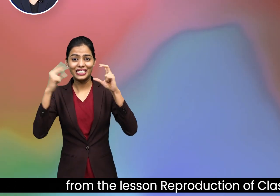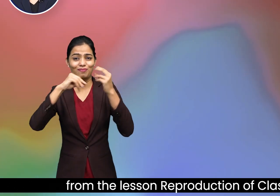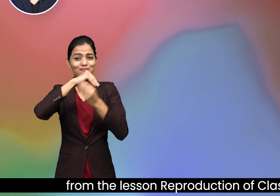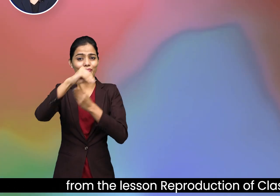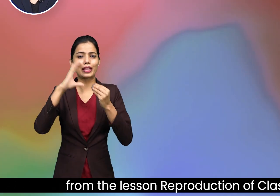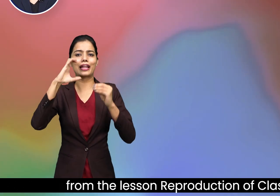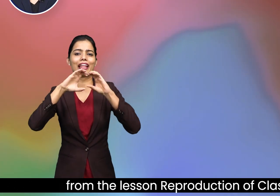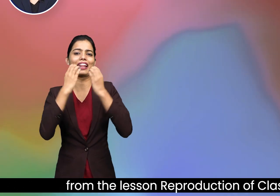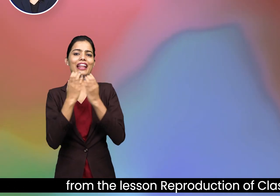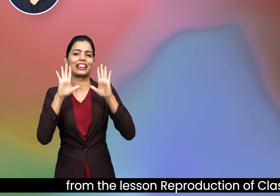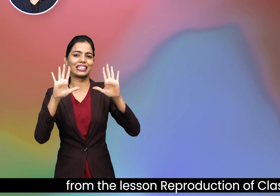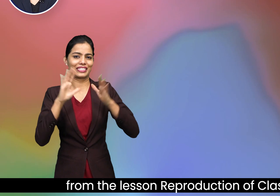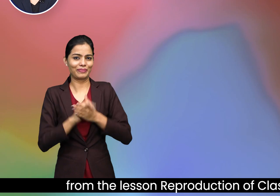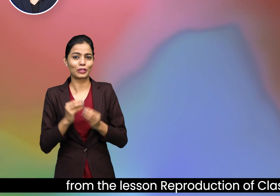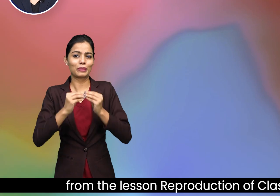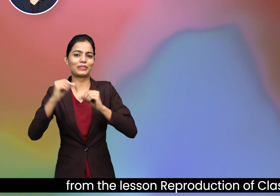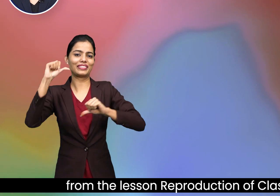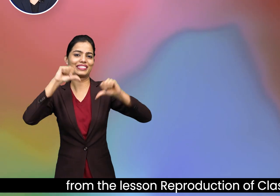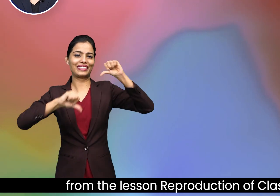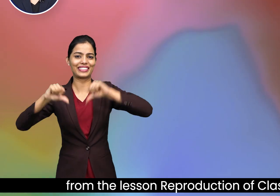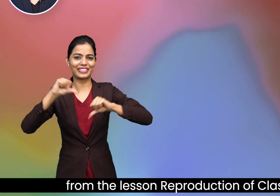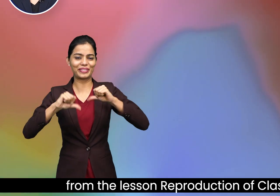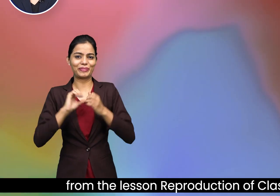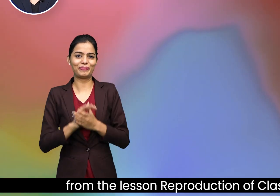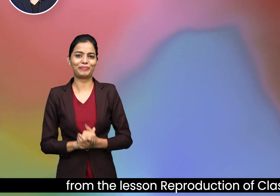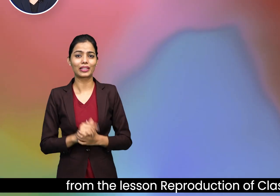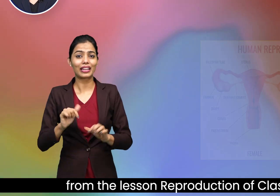Reproduction of class 10th Biology.